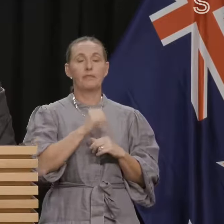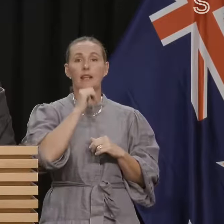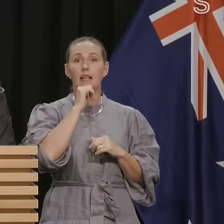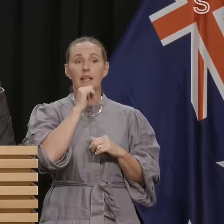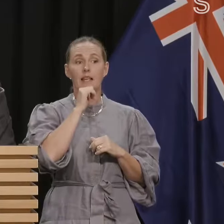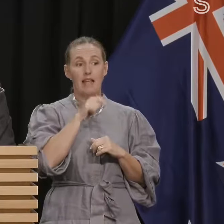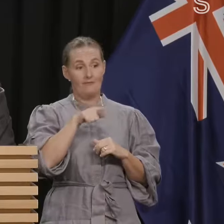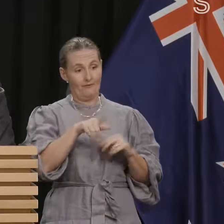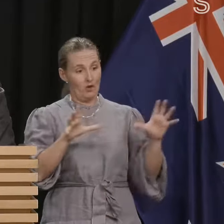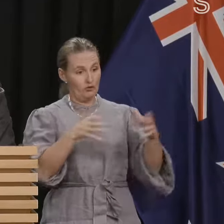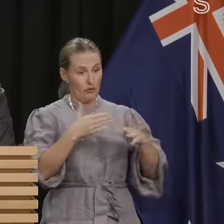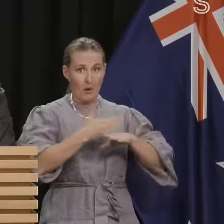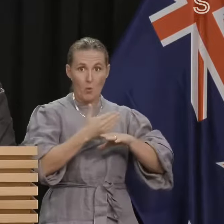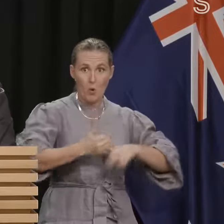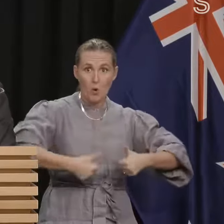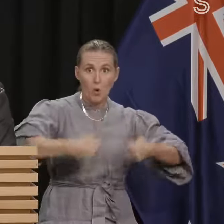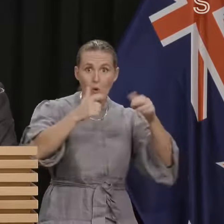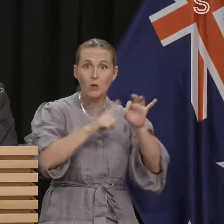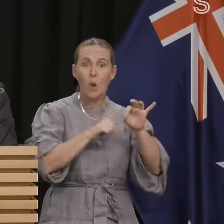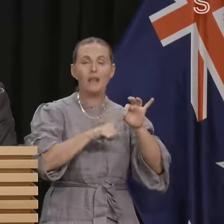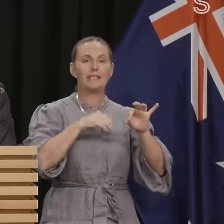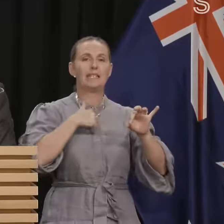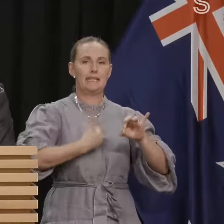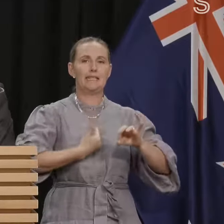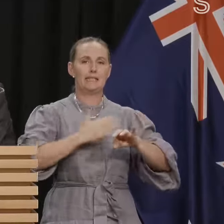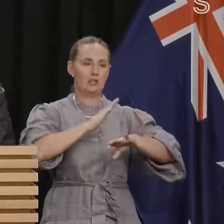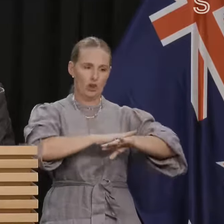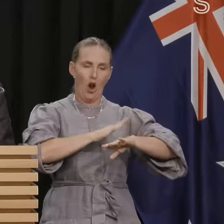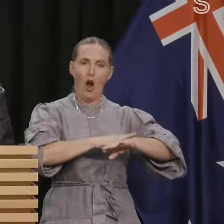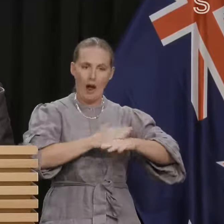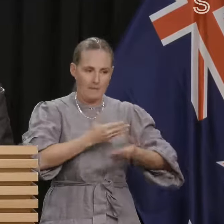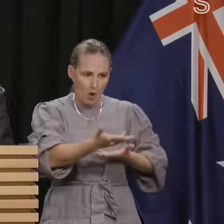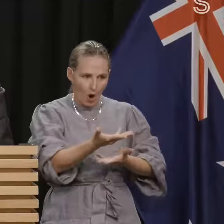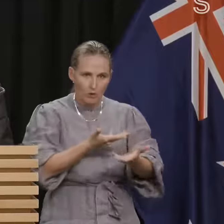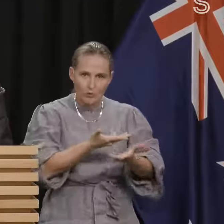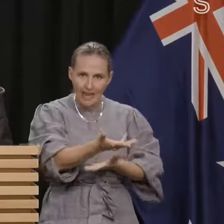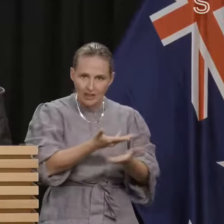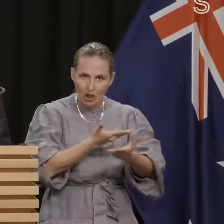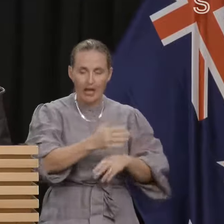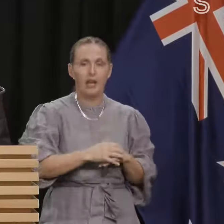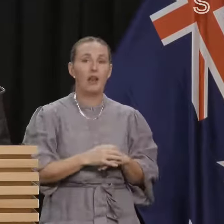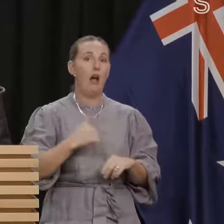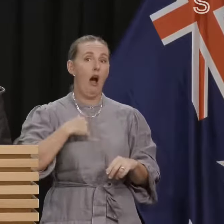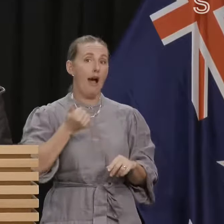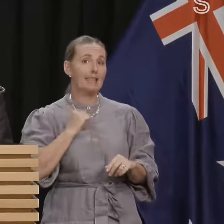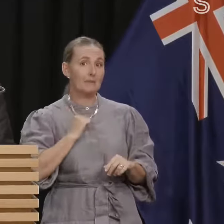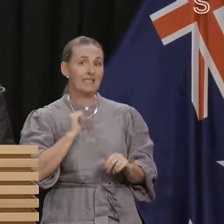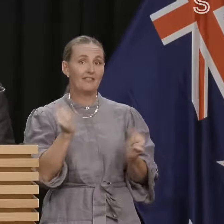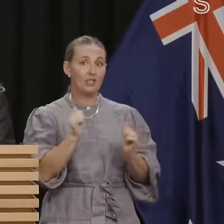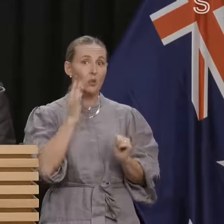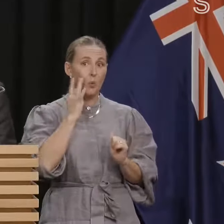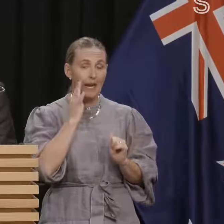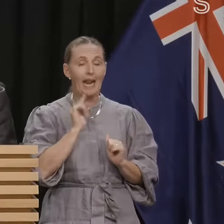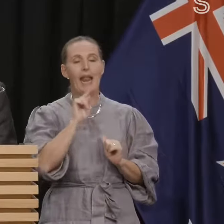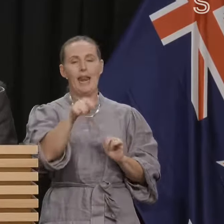consultation and a good amount of time. I anticipate that advice will come back to government next